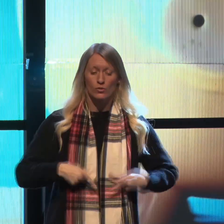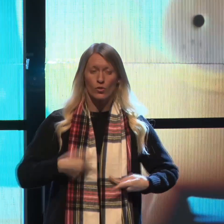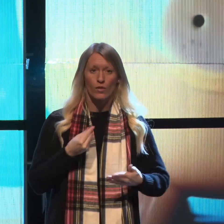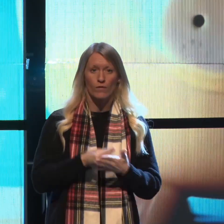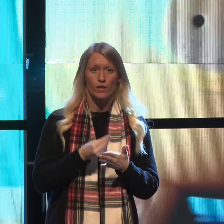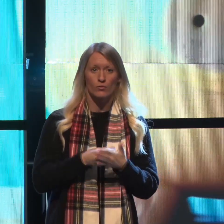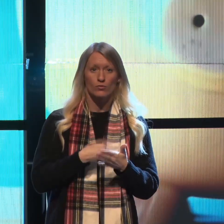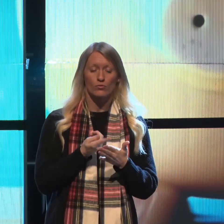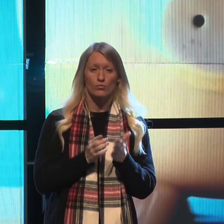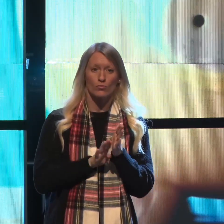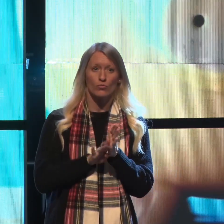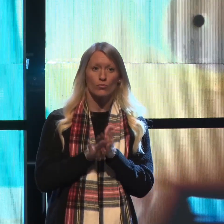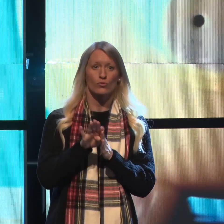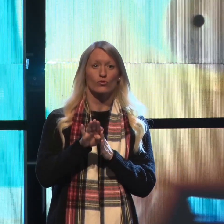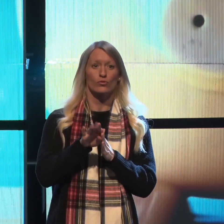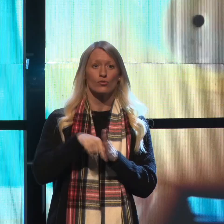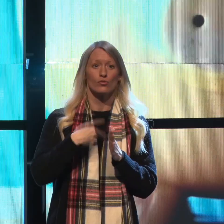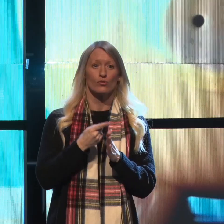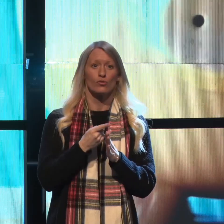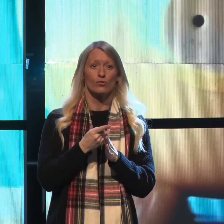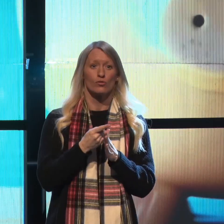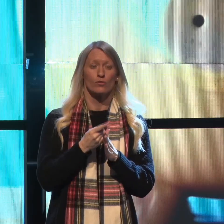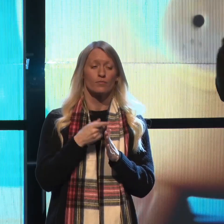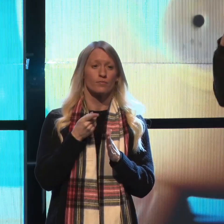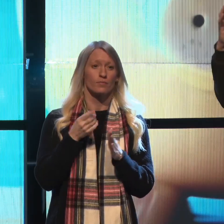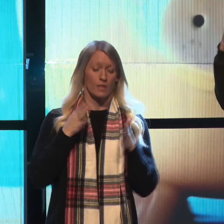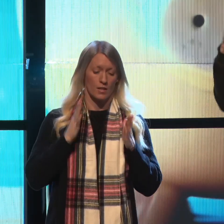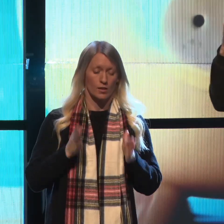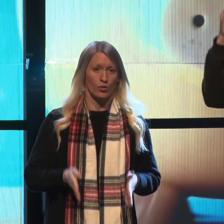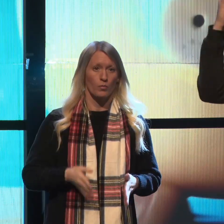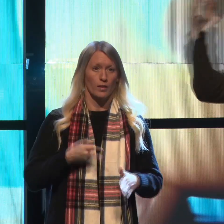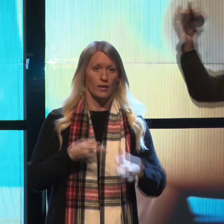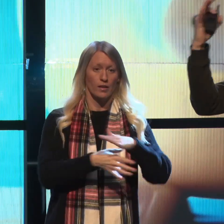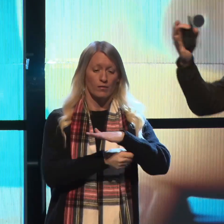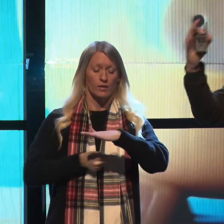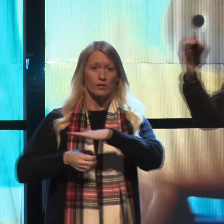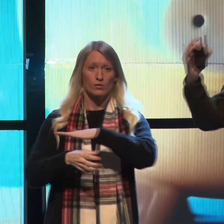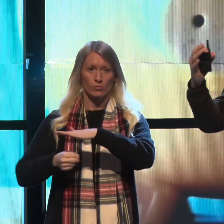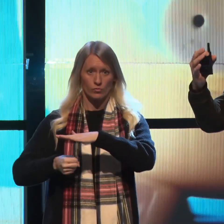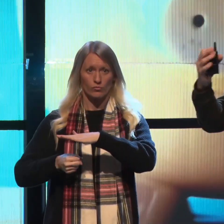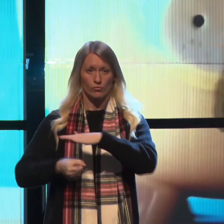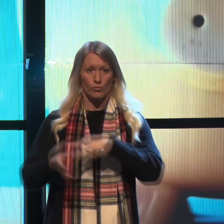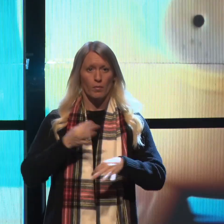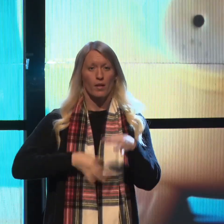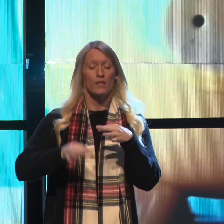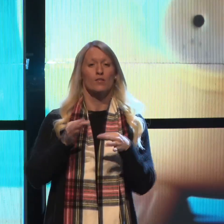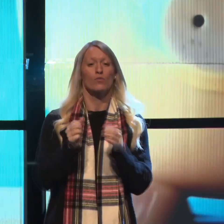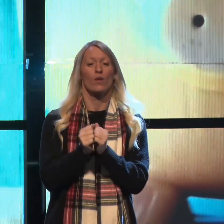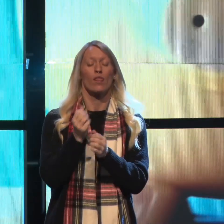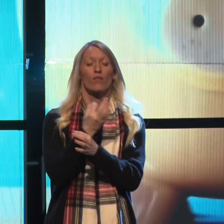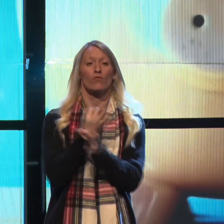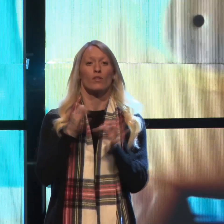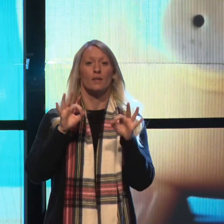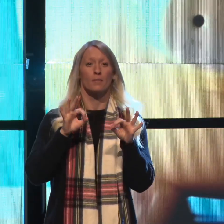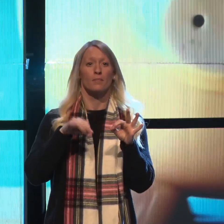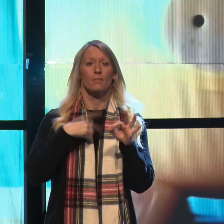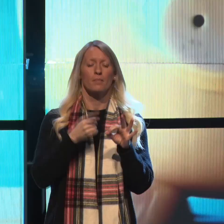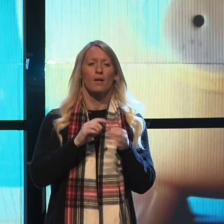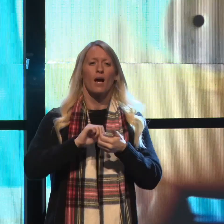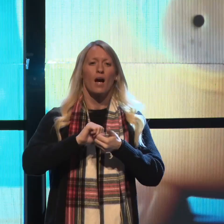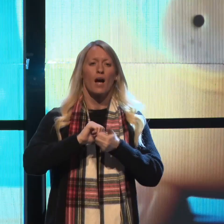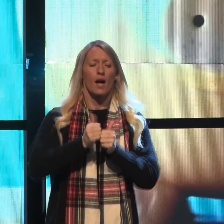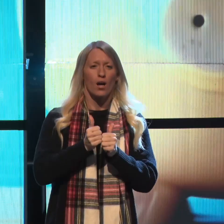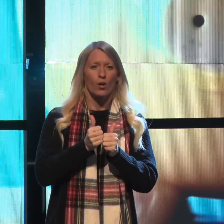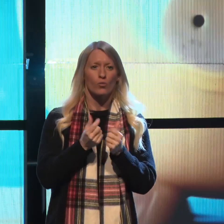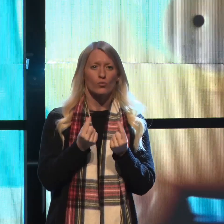human trafficking with freedom. Right? That's that third circle. That's what happens. How we do it is through our partnerships, through